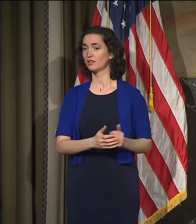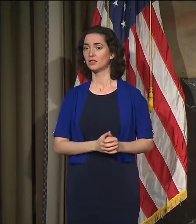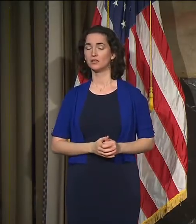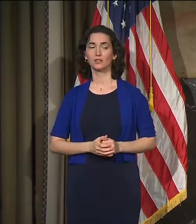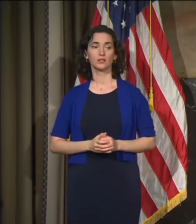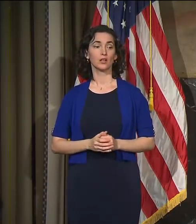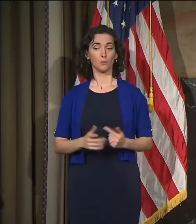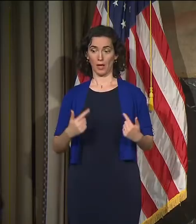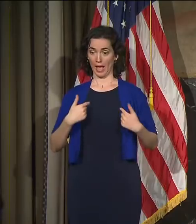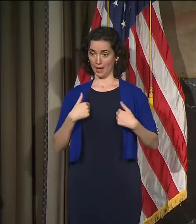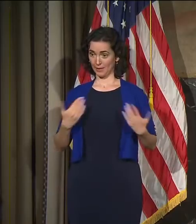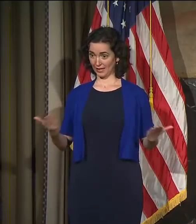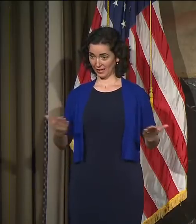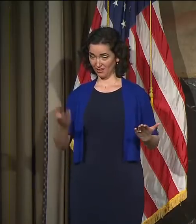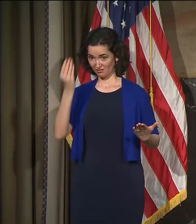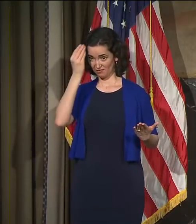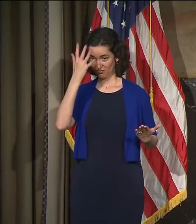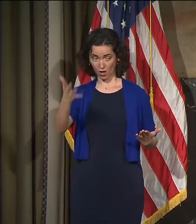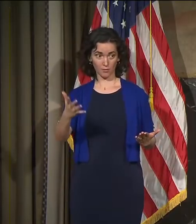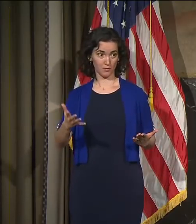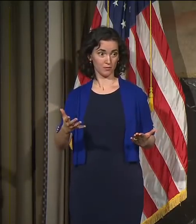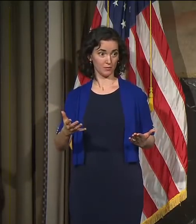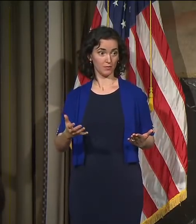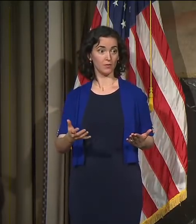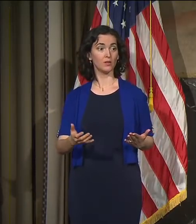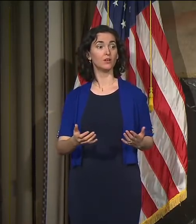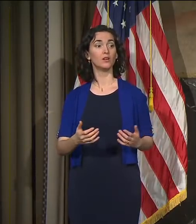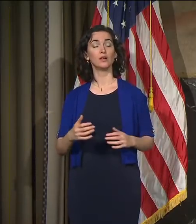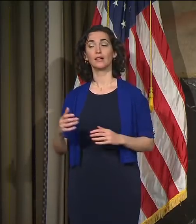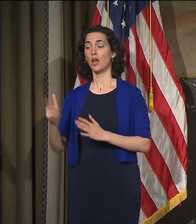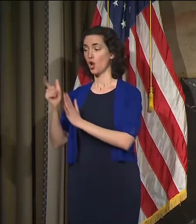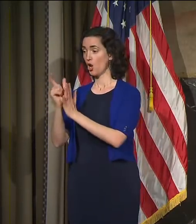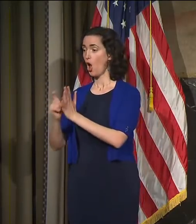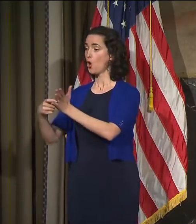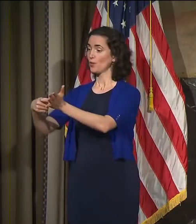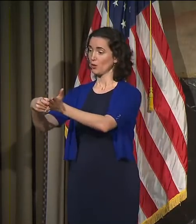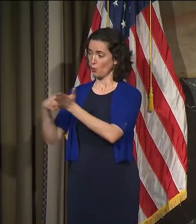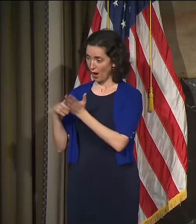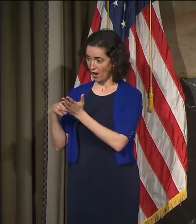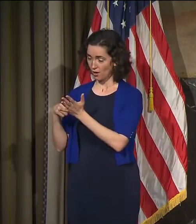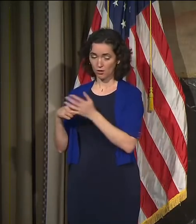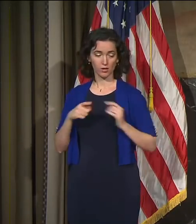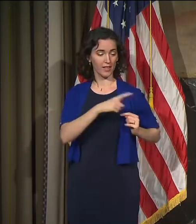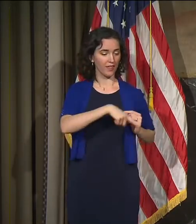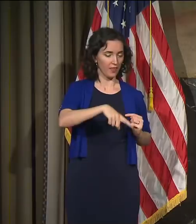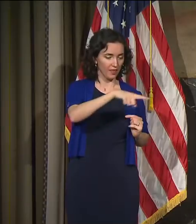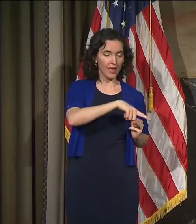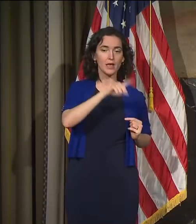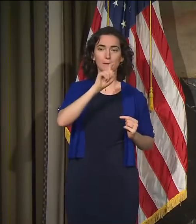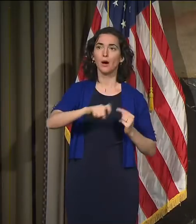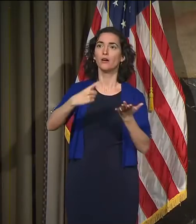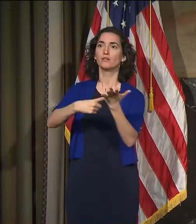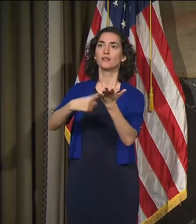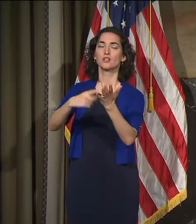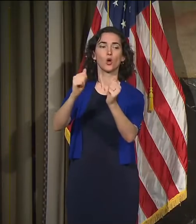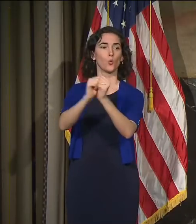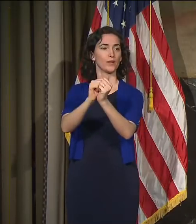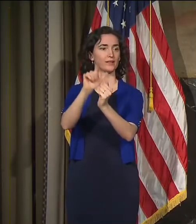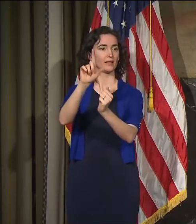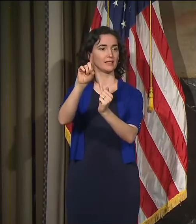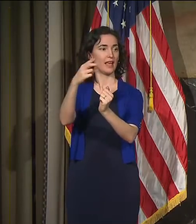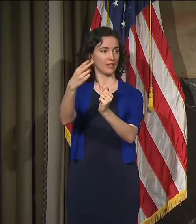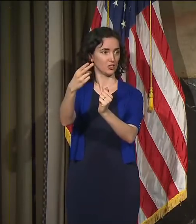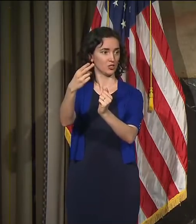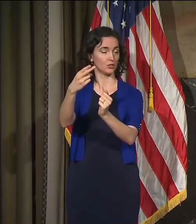doubt, standing here, that the consultation required by the statute was not carried out. There weren't members